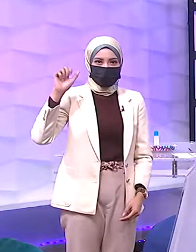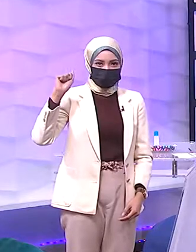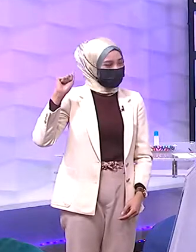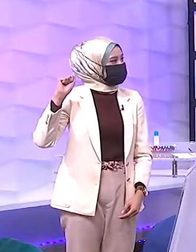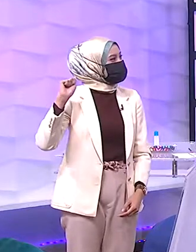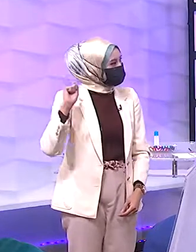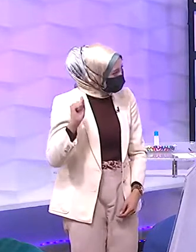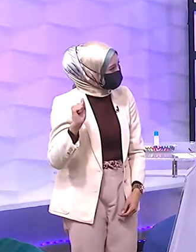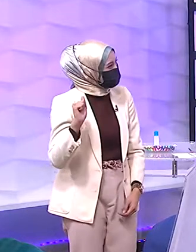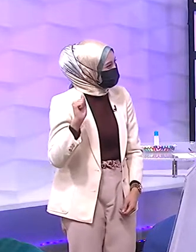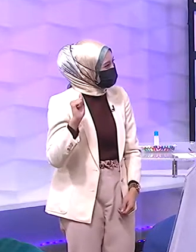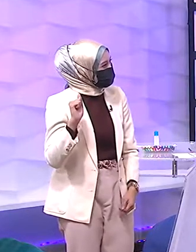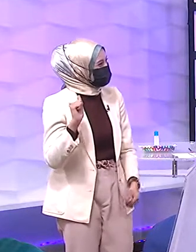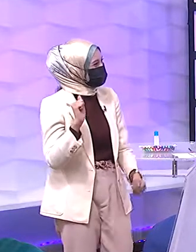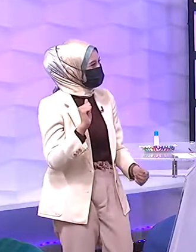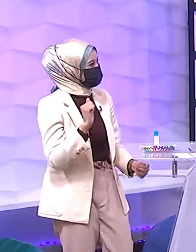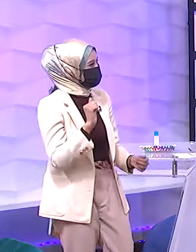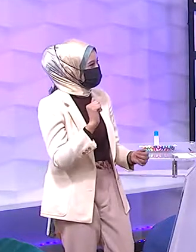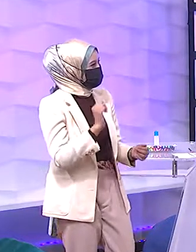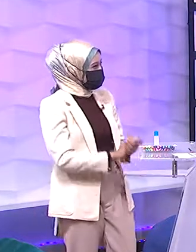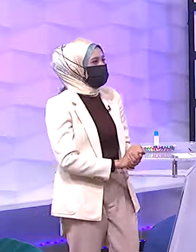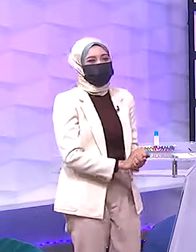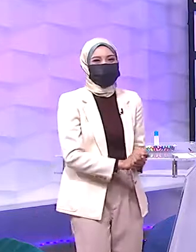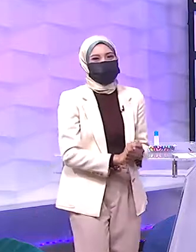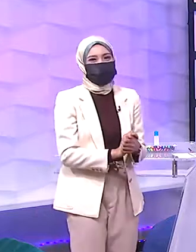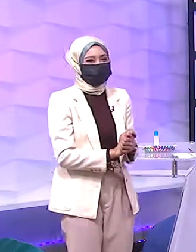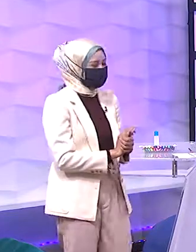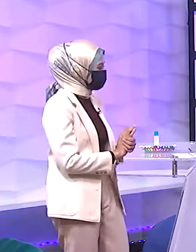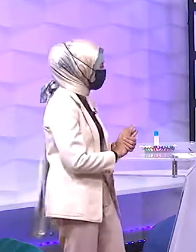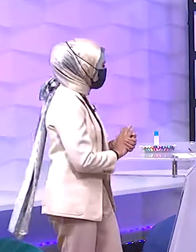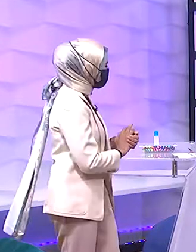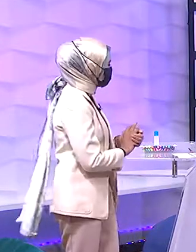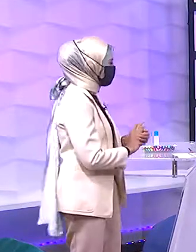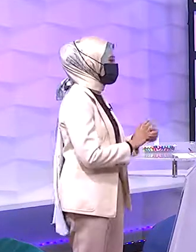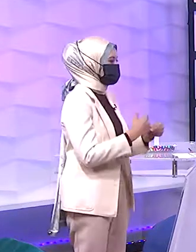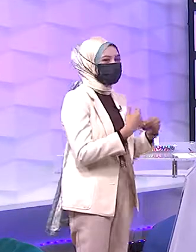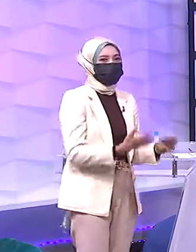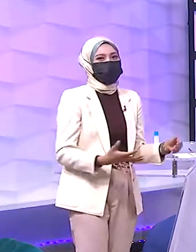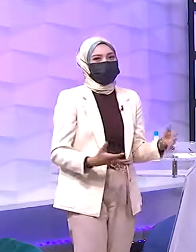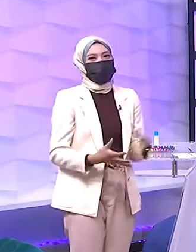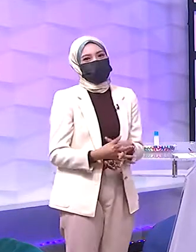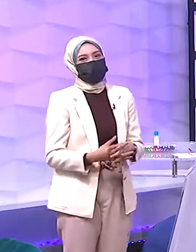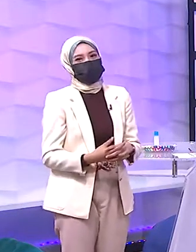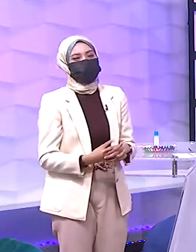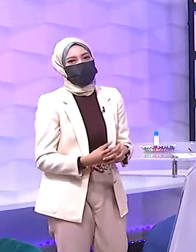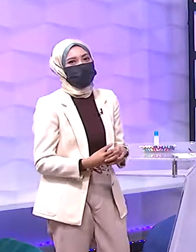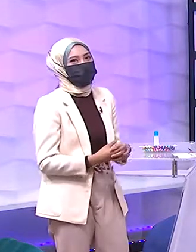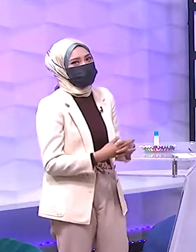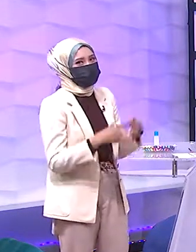Shamira. Shamira. Yes. Yeah, you're okay. Almost the same. Exactly, Teacher. Okay, Teacher Shamila, perhaps you can explain why you do wear